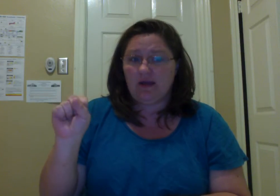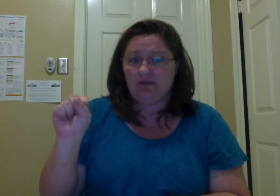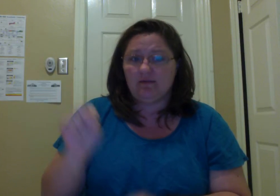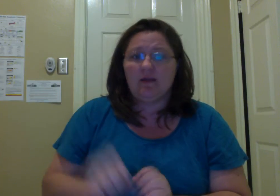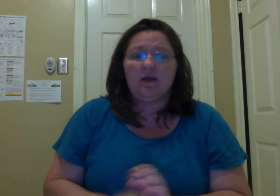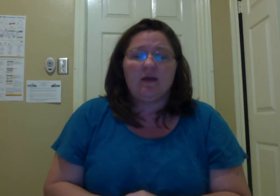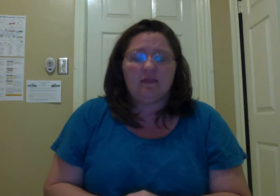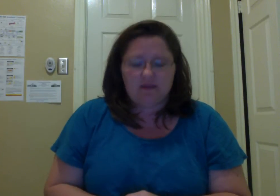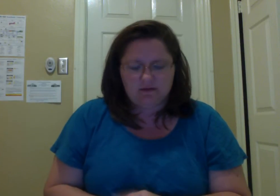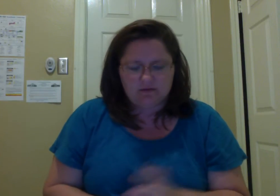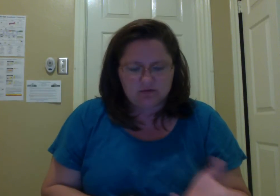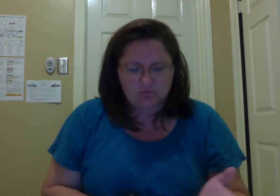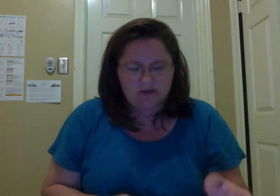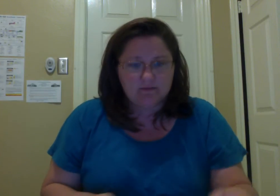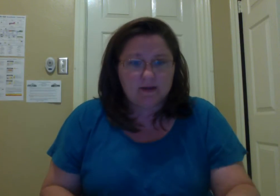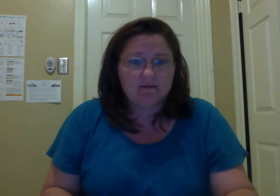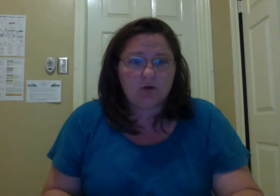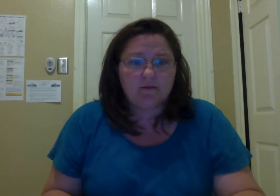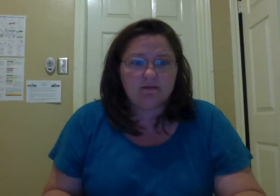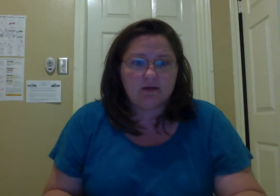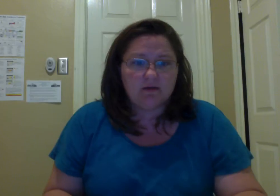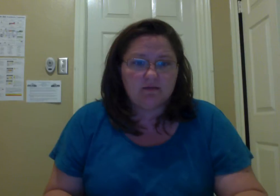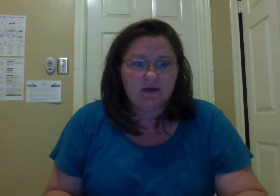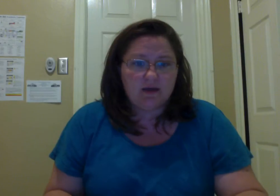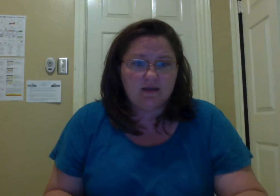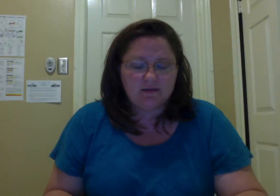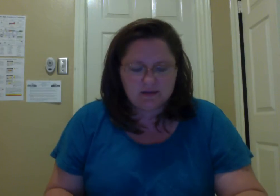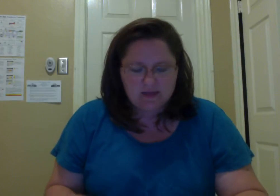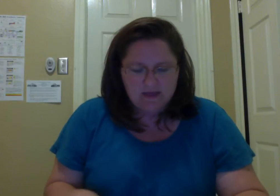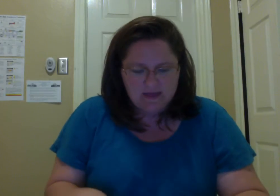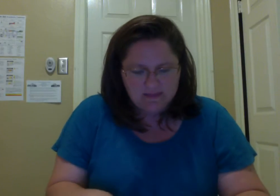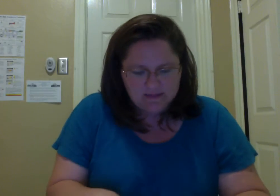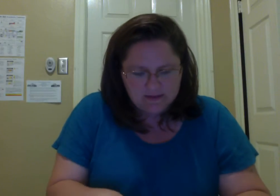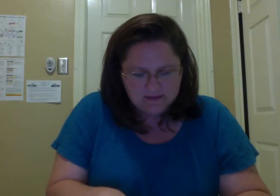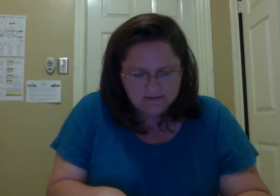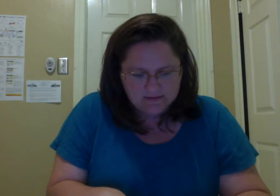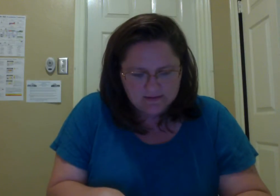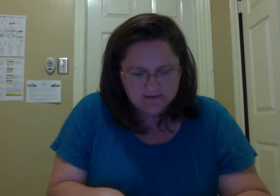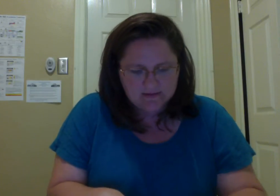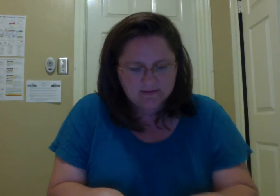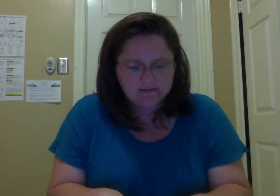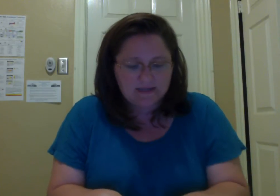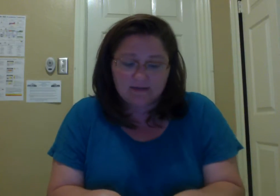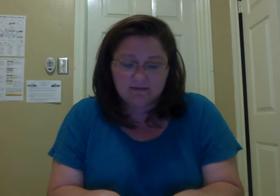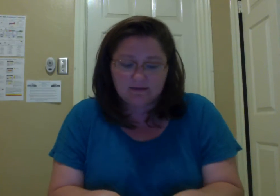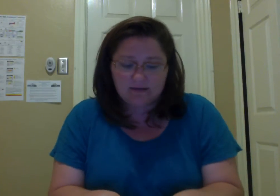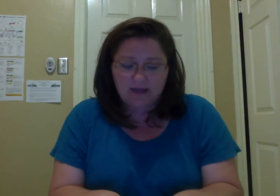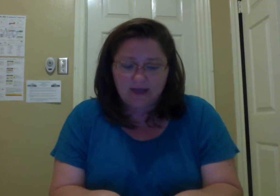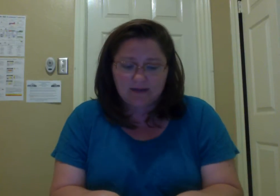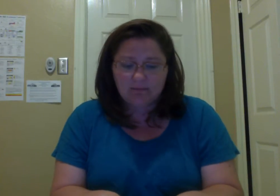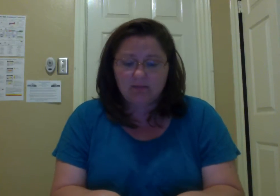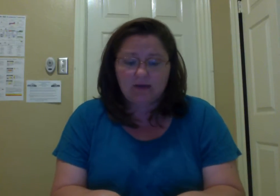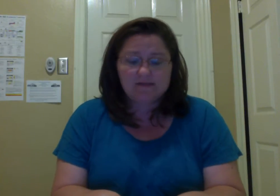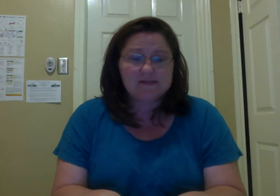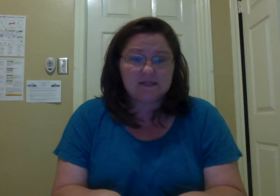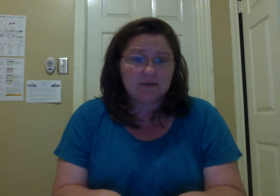Rangers. Then Dr. Wiseman has a part that's not signed. And then Dan says to Adam, that might sting a little